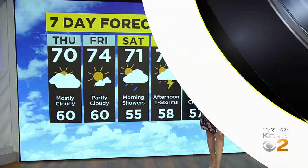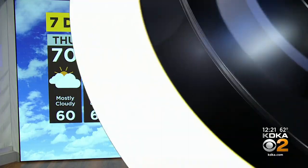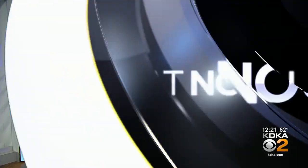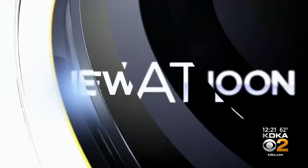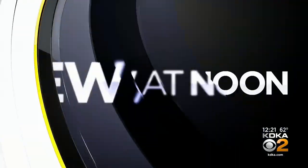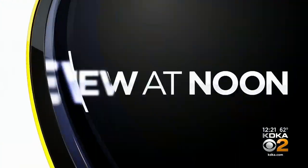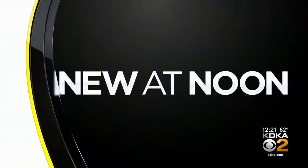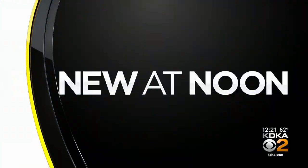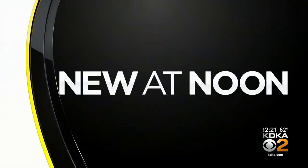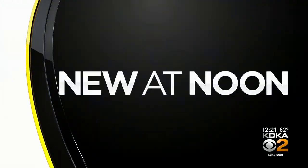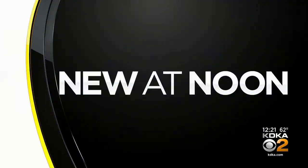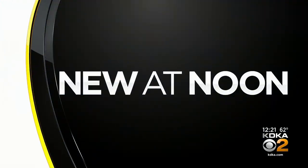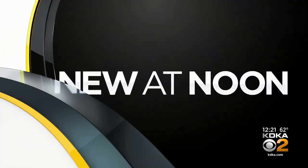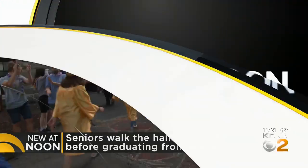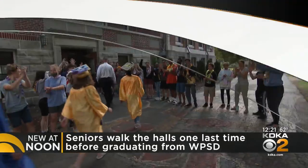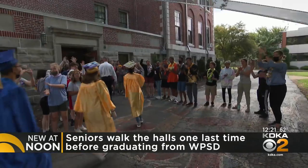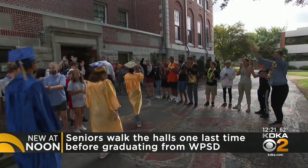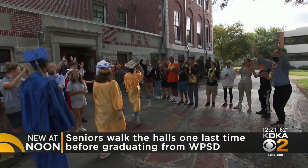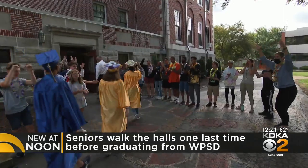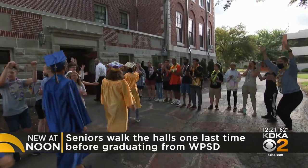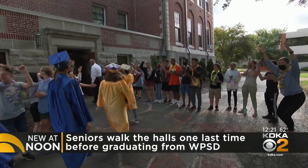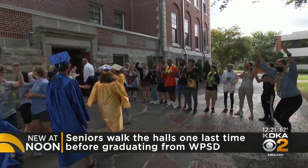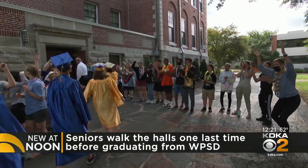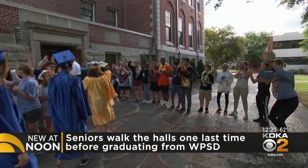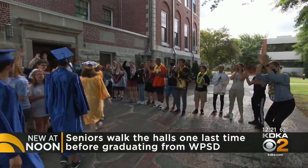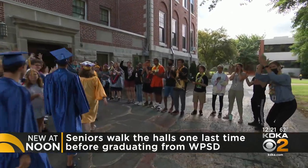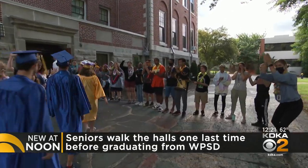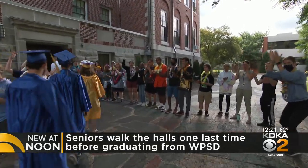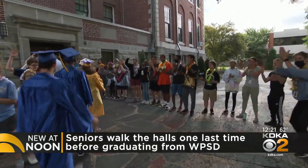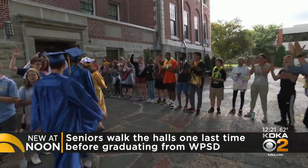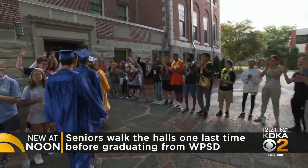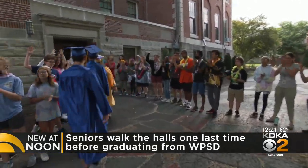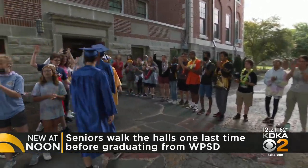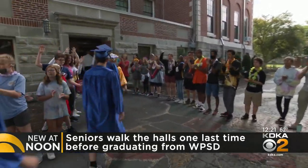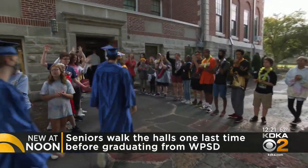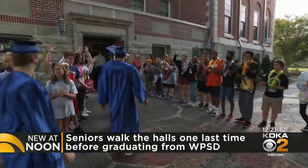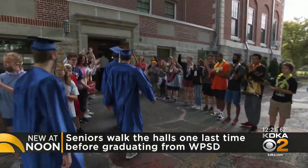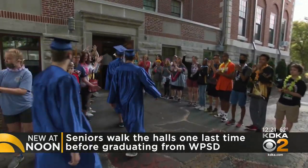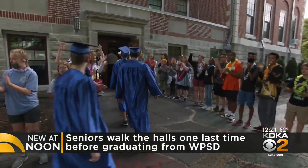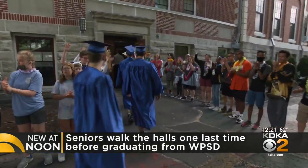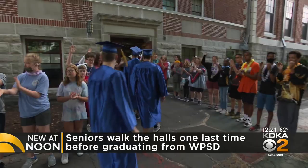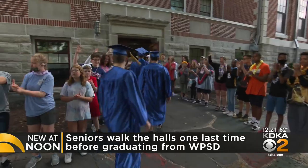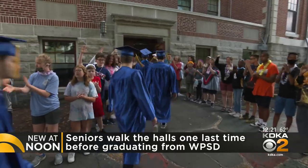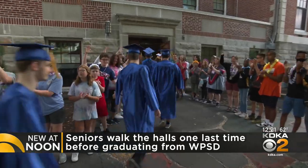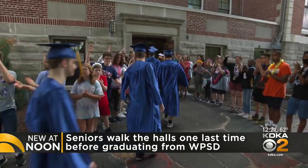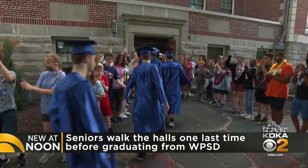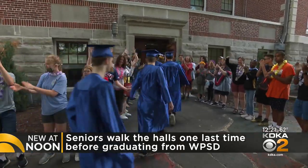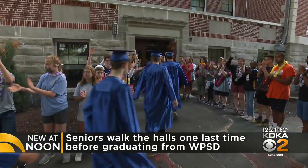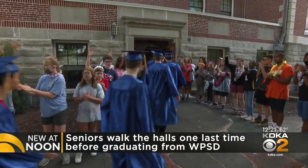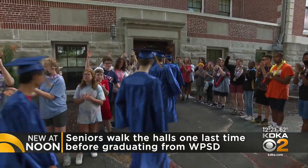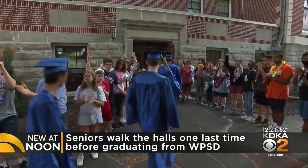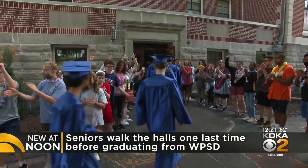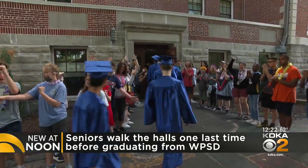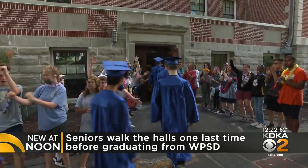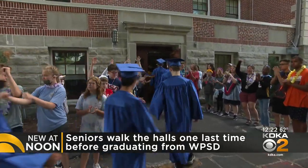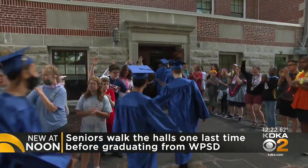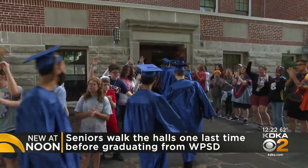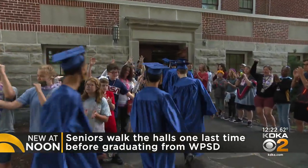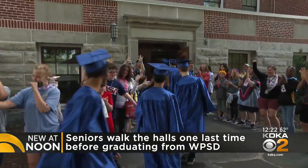All right Mary thank you for that. New at noon it is a big day for 15 local students. Tonight these seniors will graduate from the Western Pennsylvania